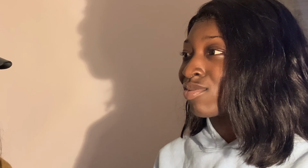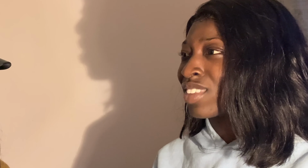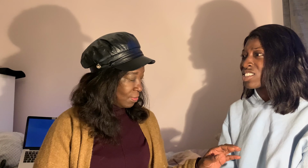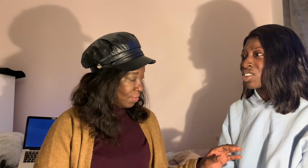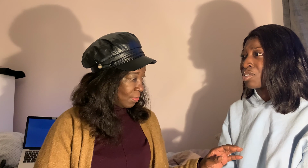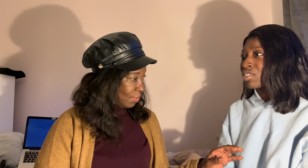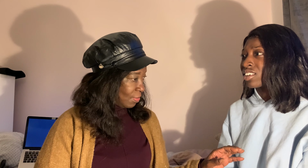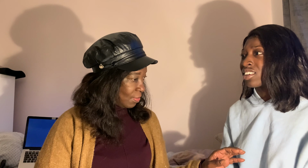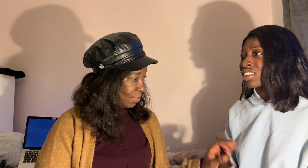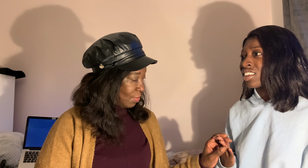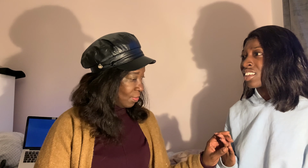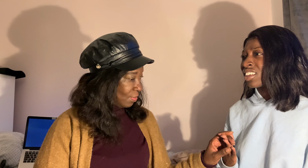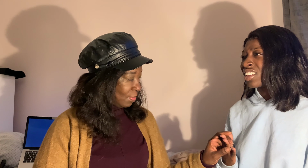That's a new one.